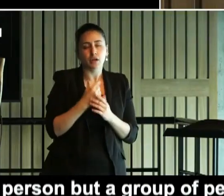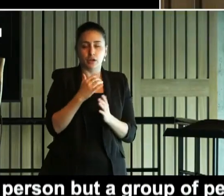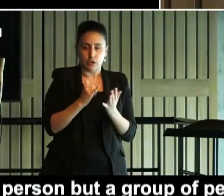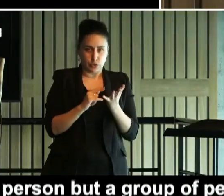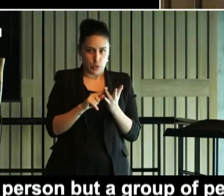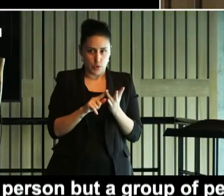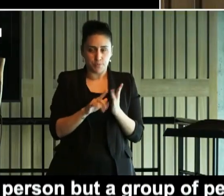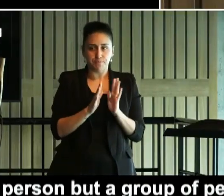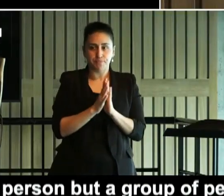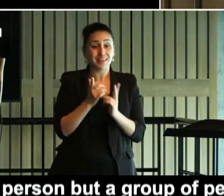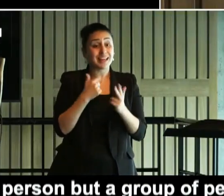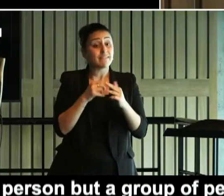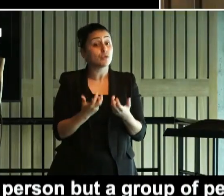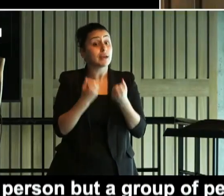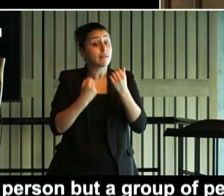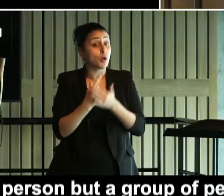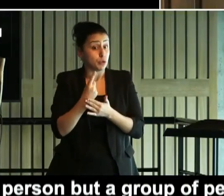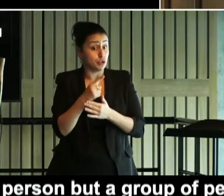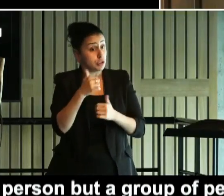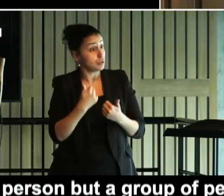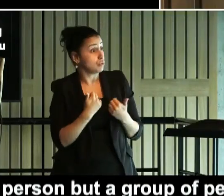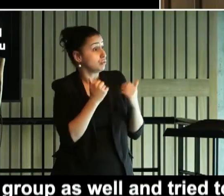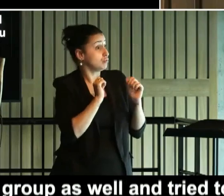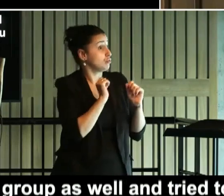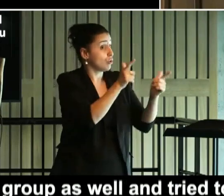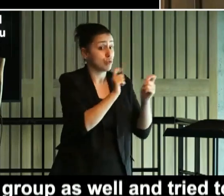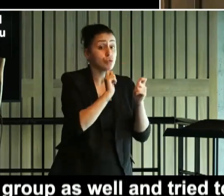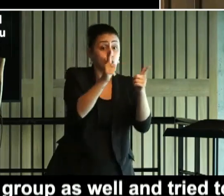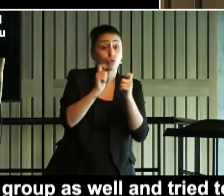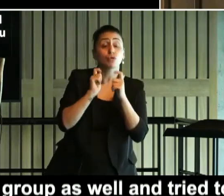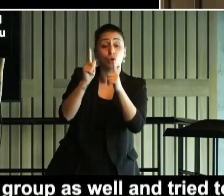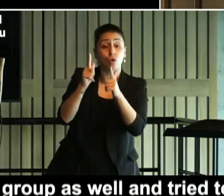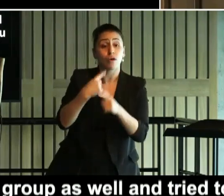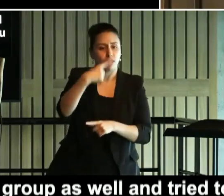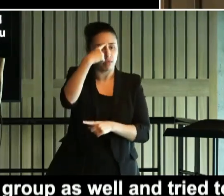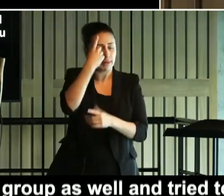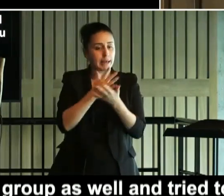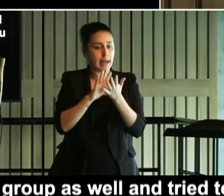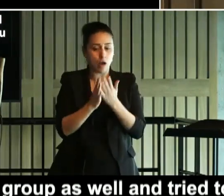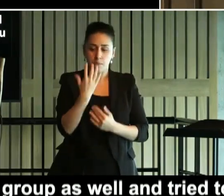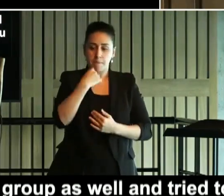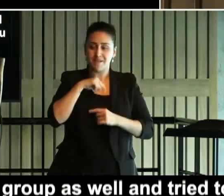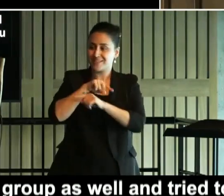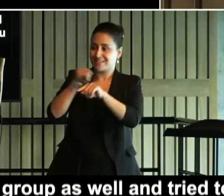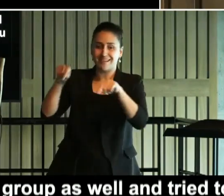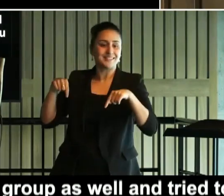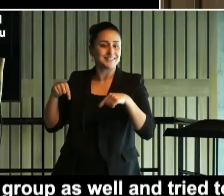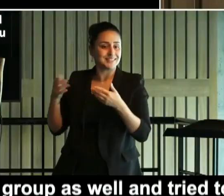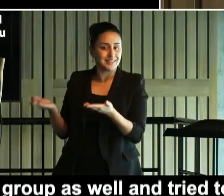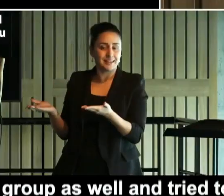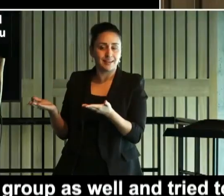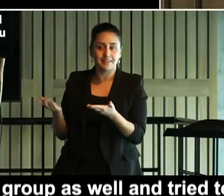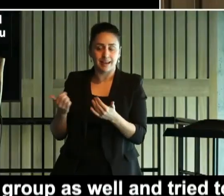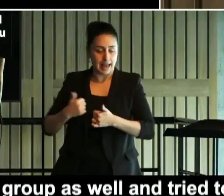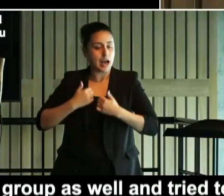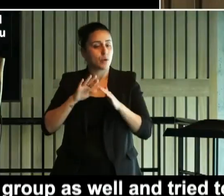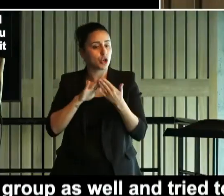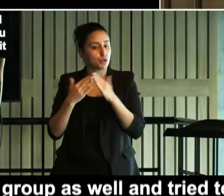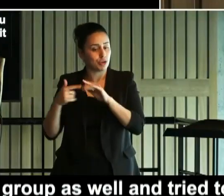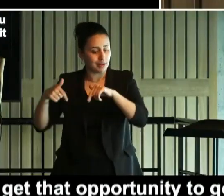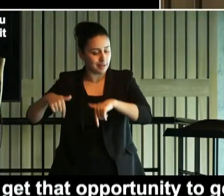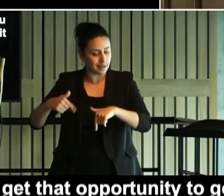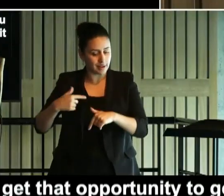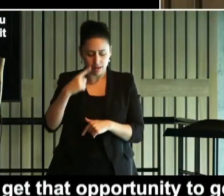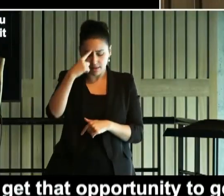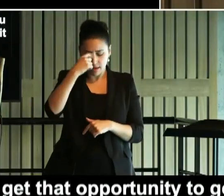is, if you get that opportunity to go over again, how does it benefit everyone back here? How does that impact on our community? What am I